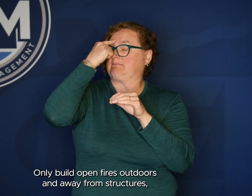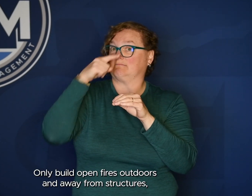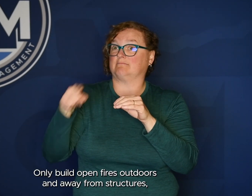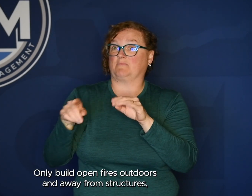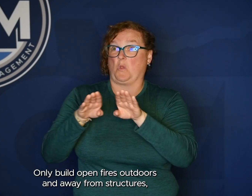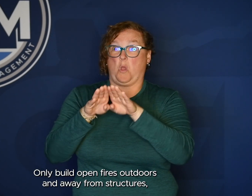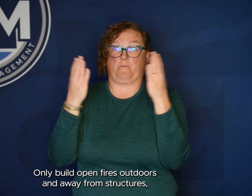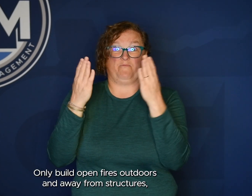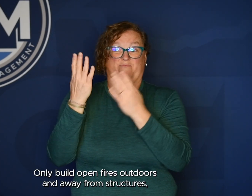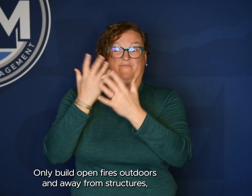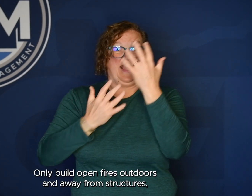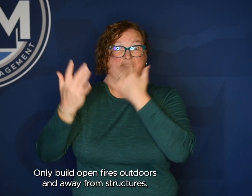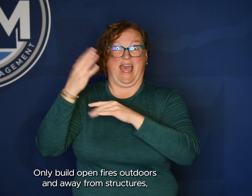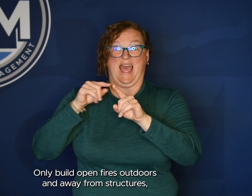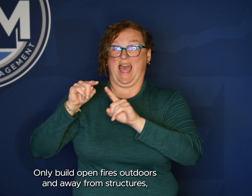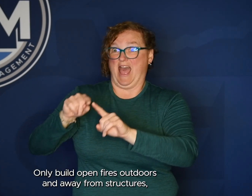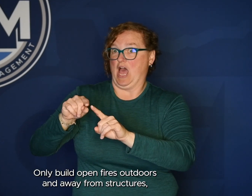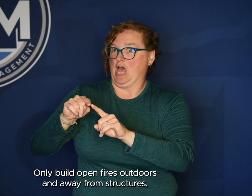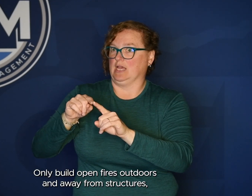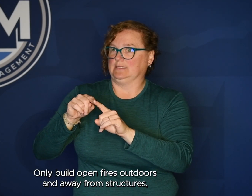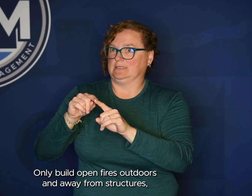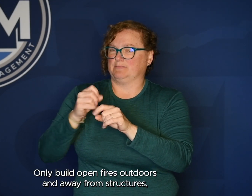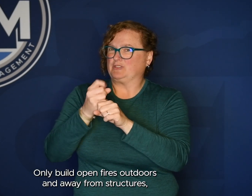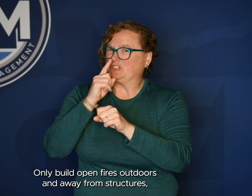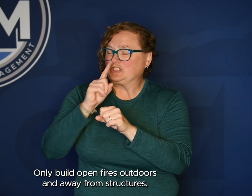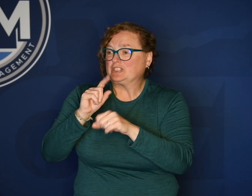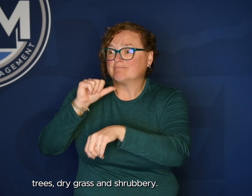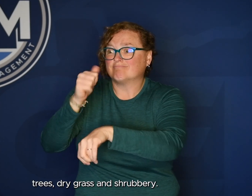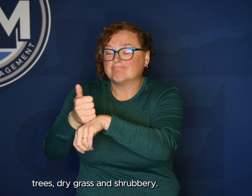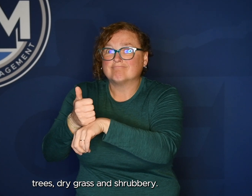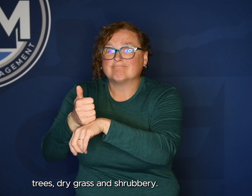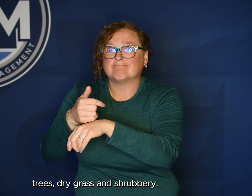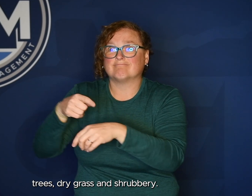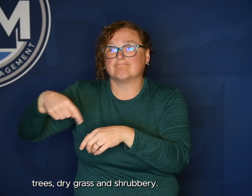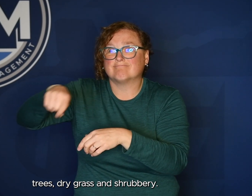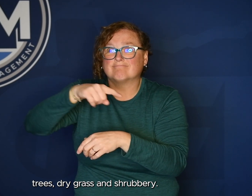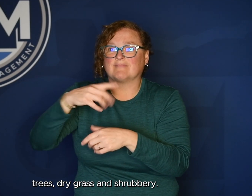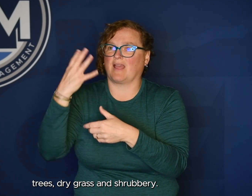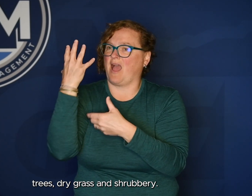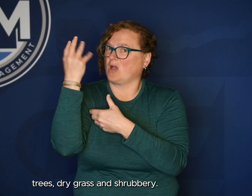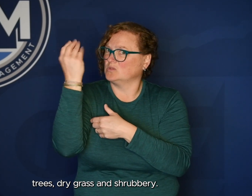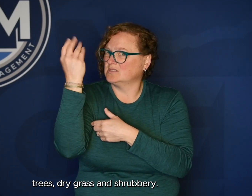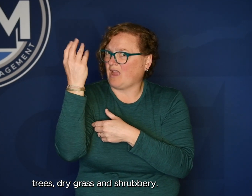Only build open fires outdoors and away from structures, trees, dry grass, and shrubbery.